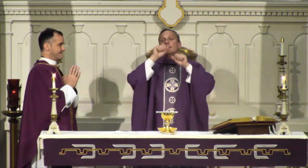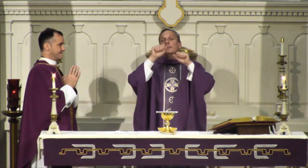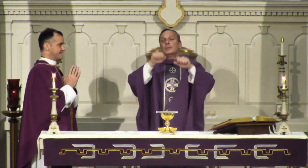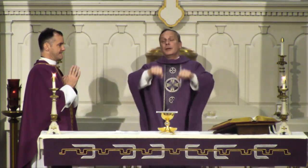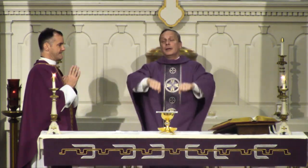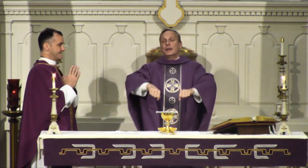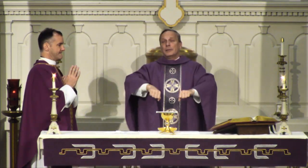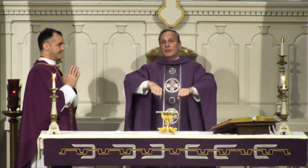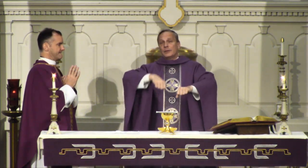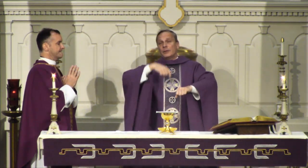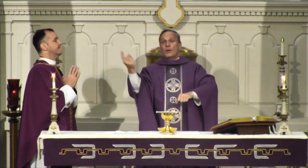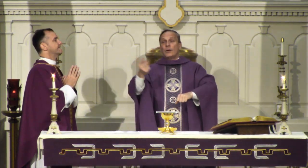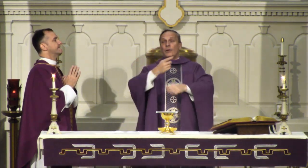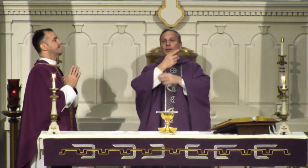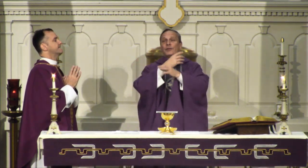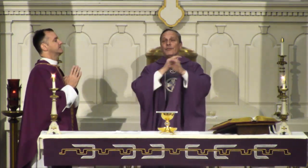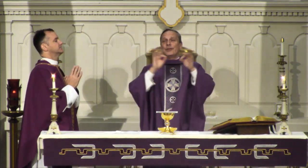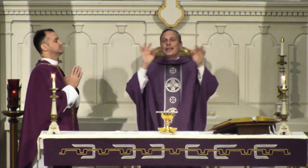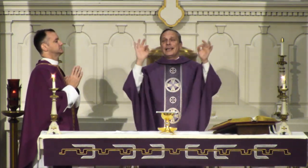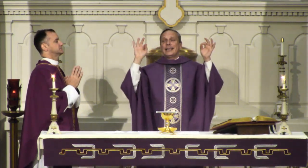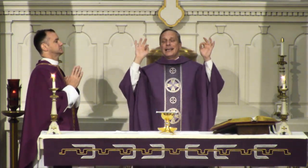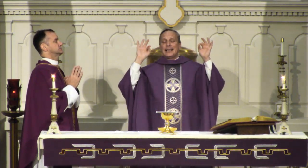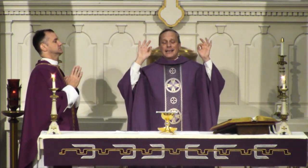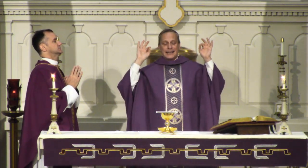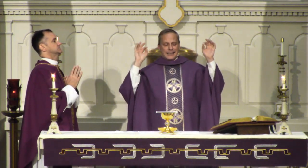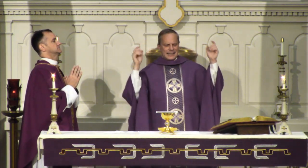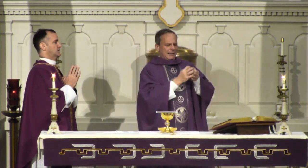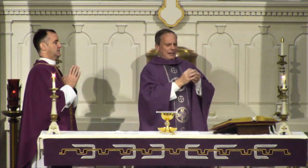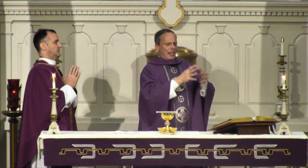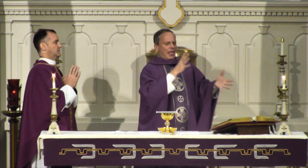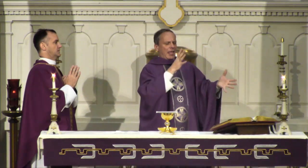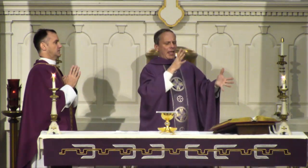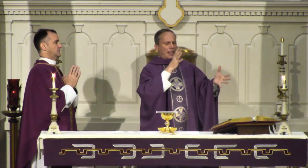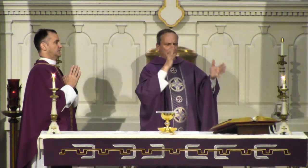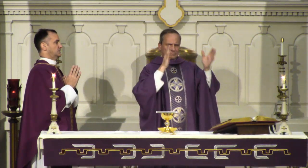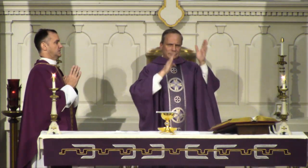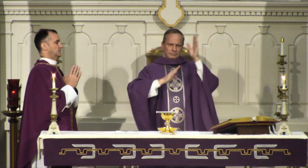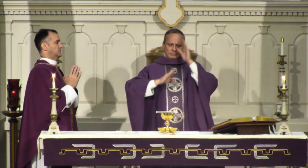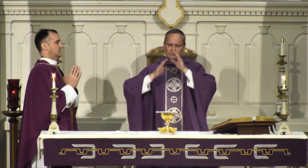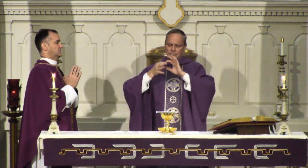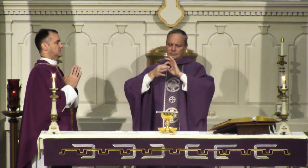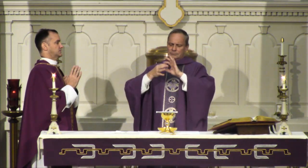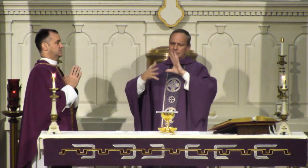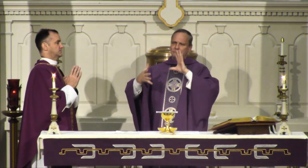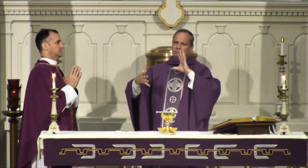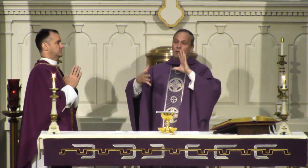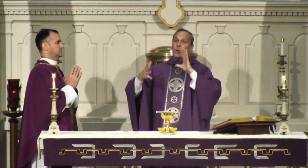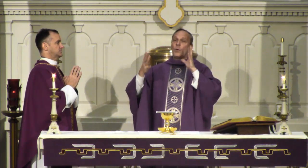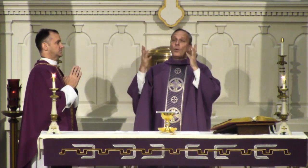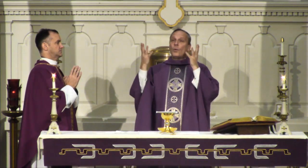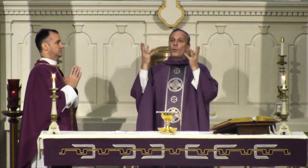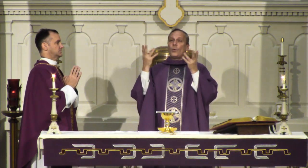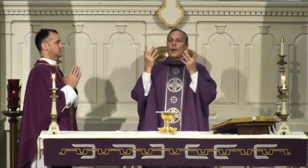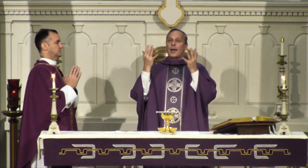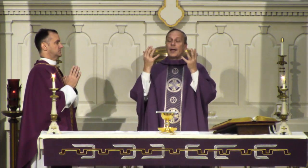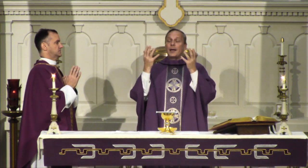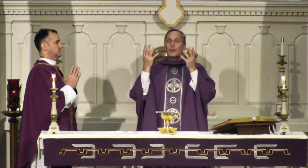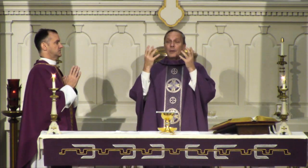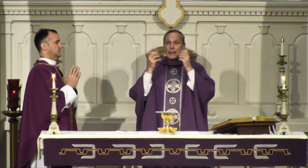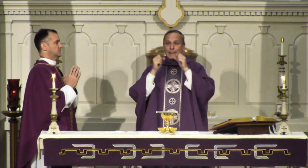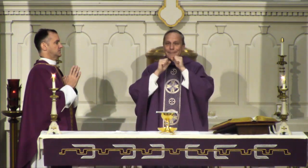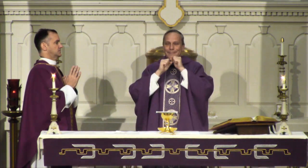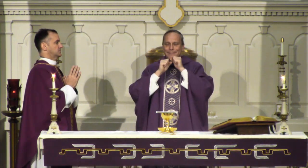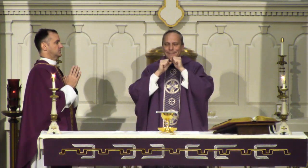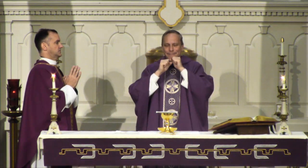mercy, we may be always free from sin and safe from all distress, as we